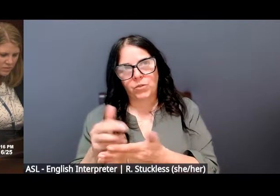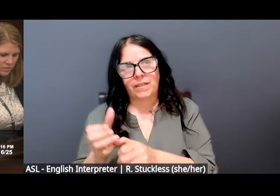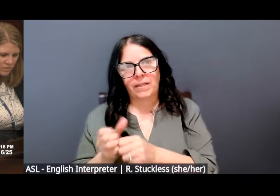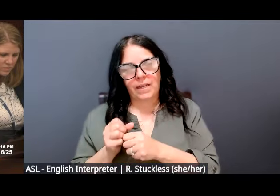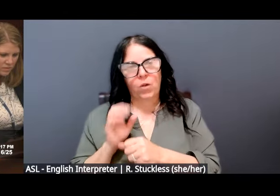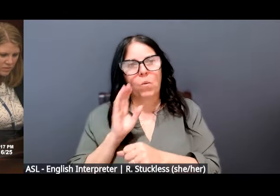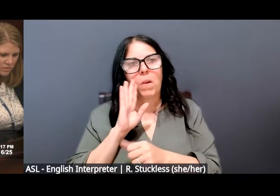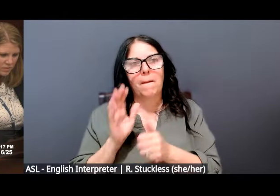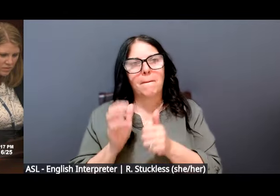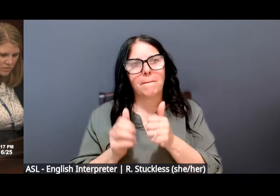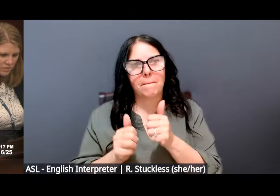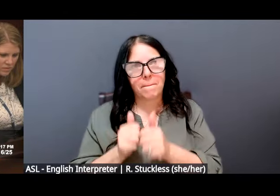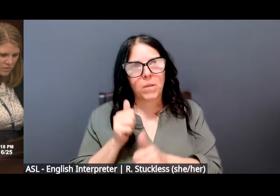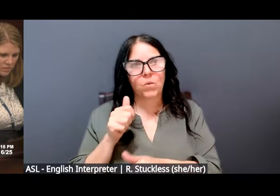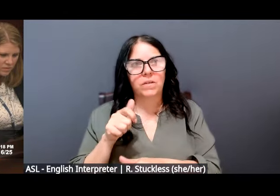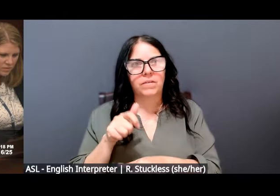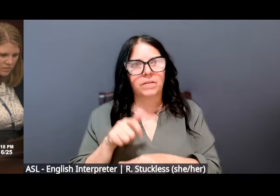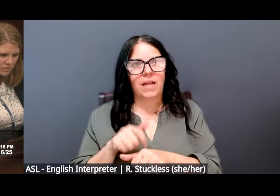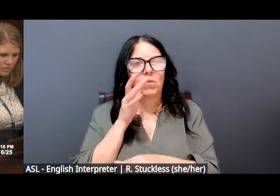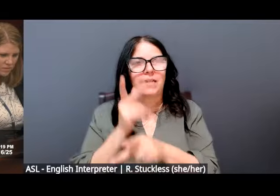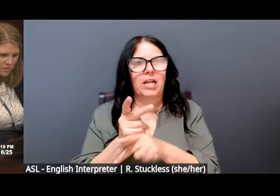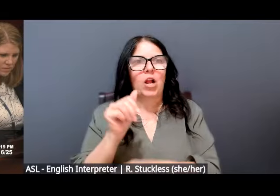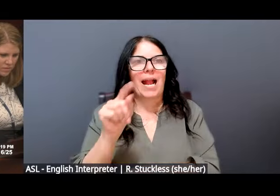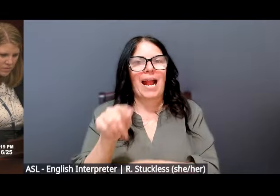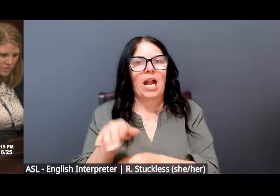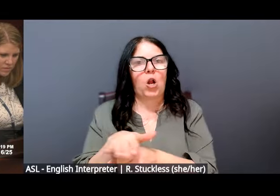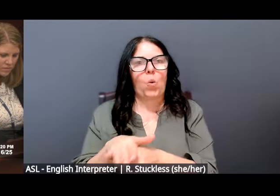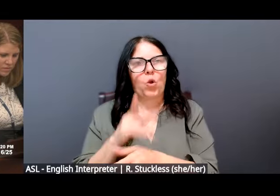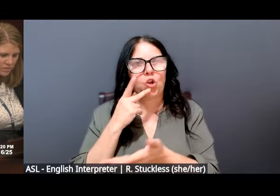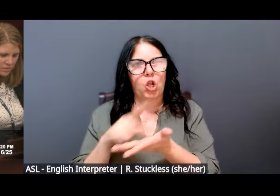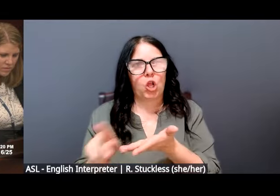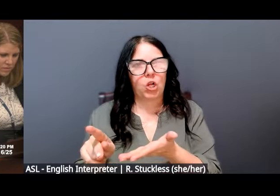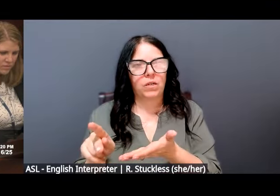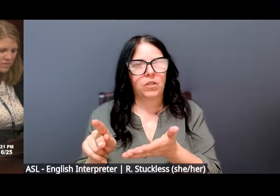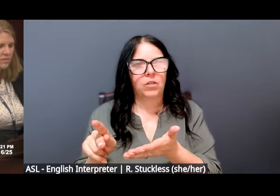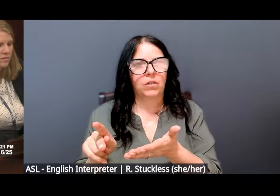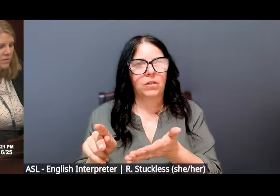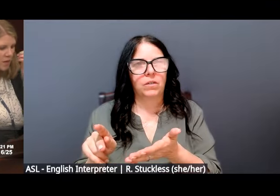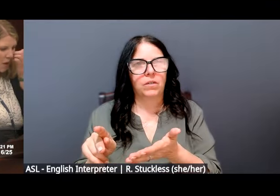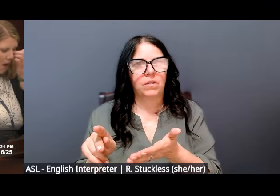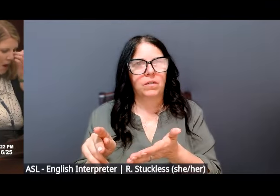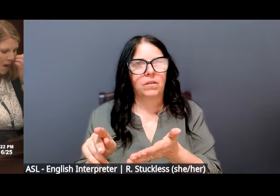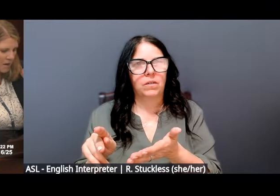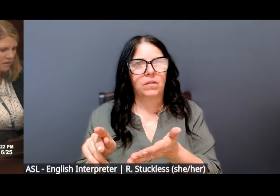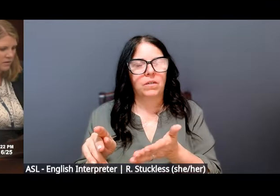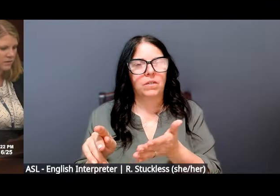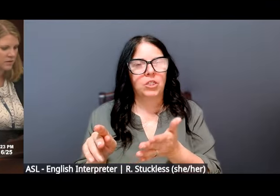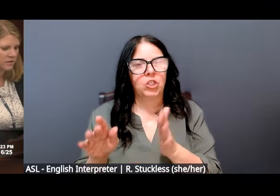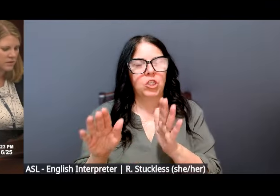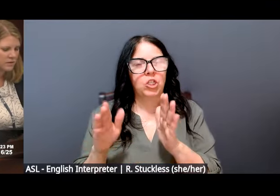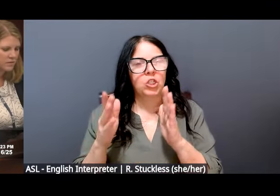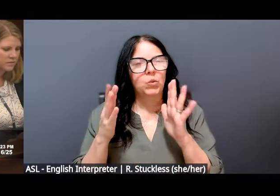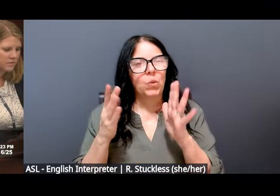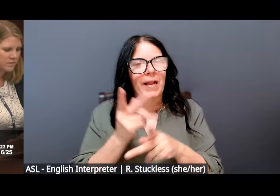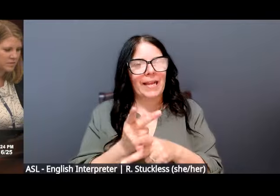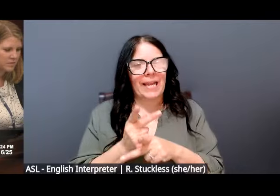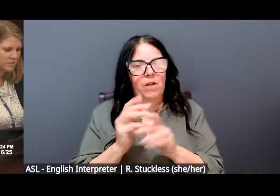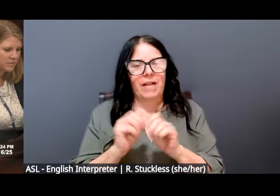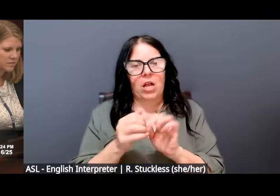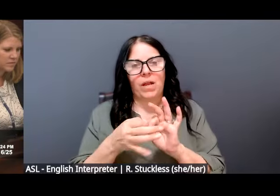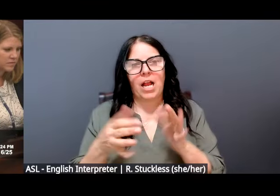most of them lay at the local clerk level. So I wouldn't want to suggest that this